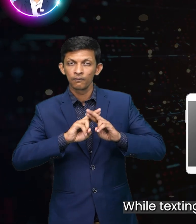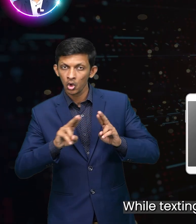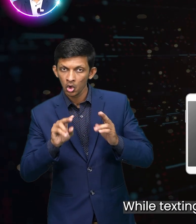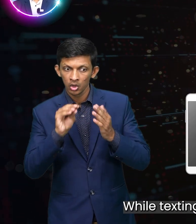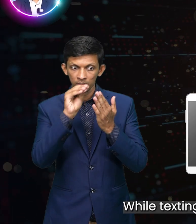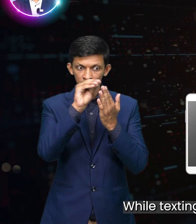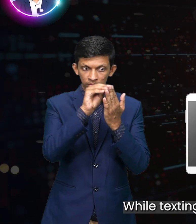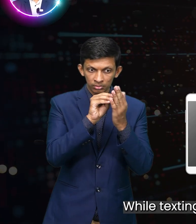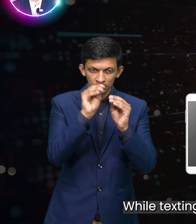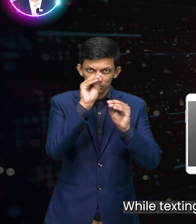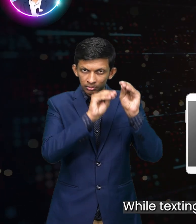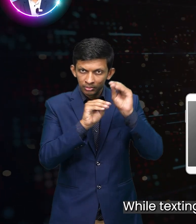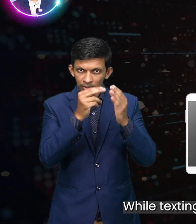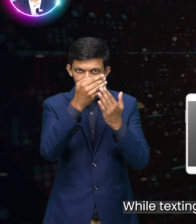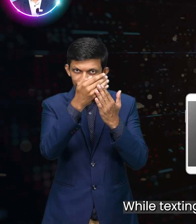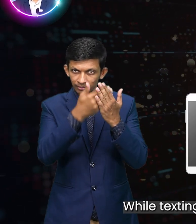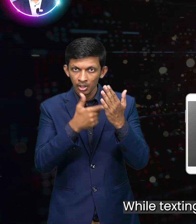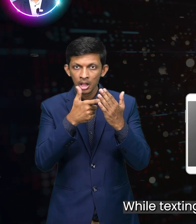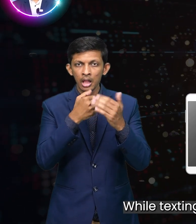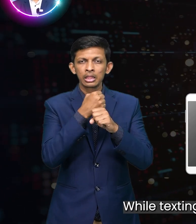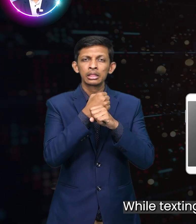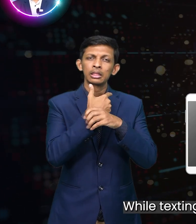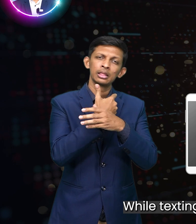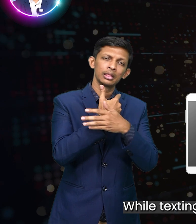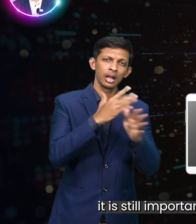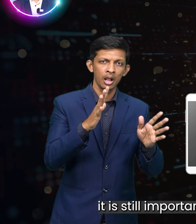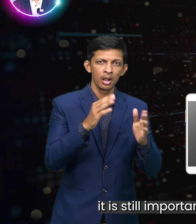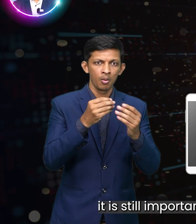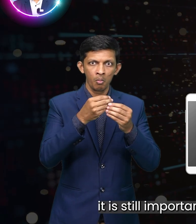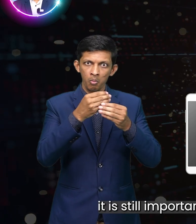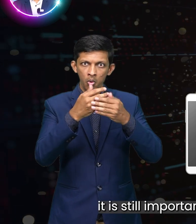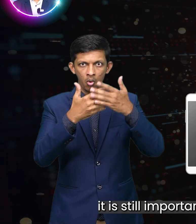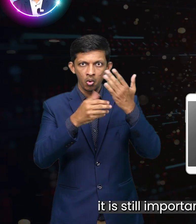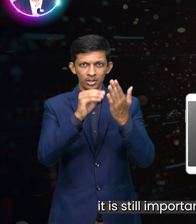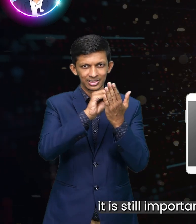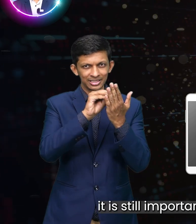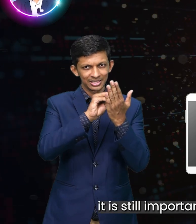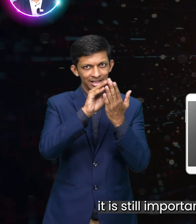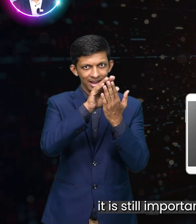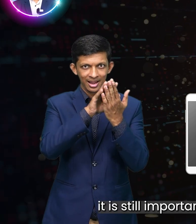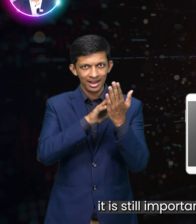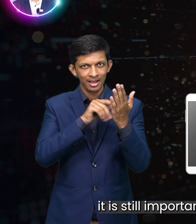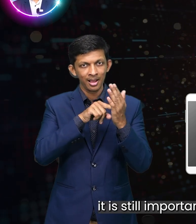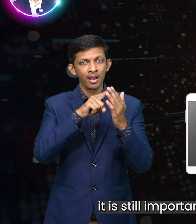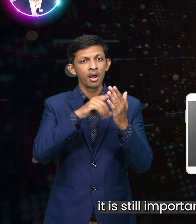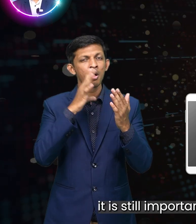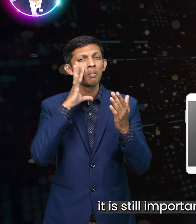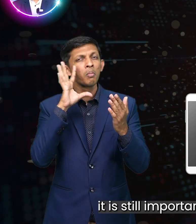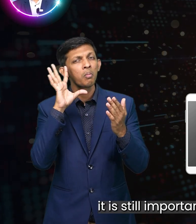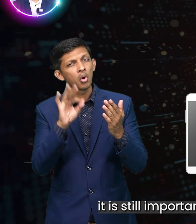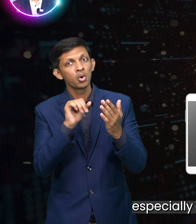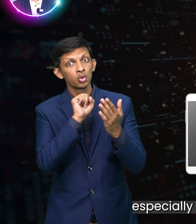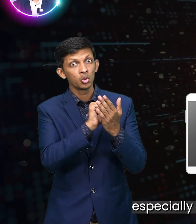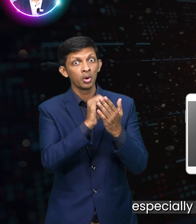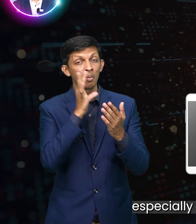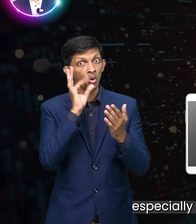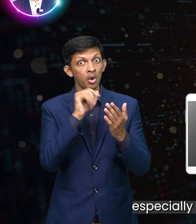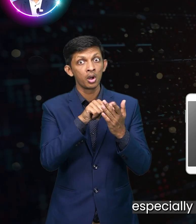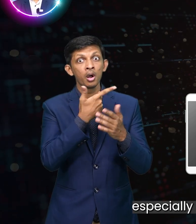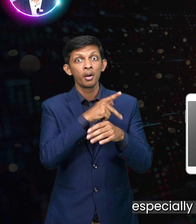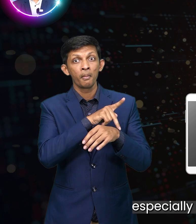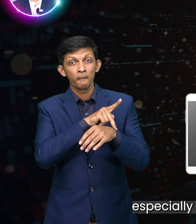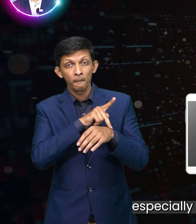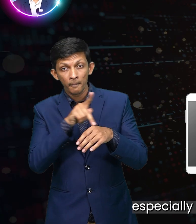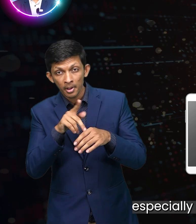While texting is generally more casual, it is still important to maintain professionalism, especially